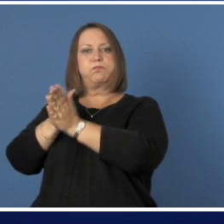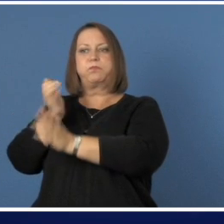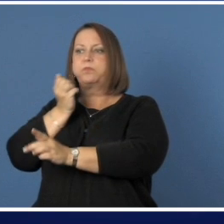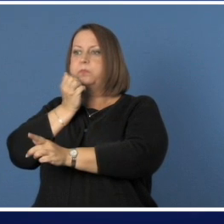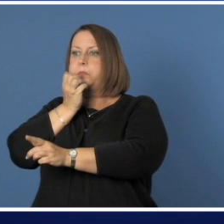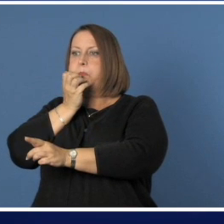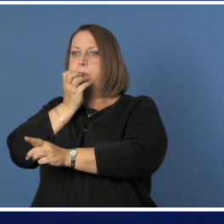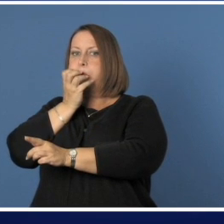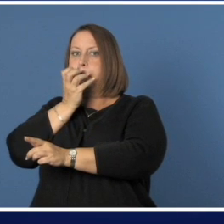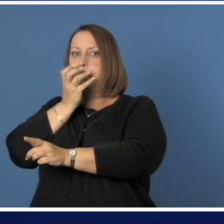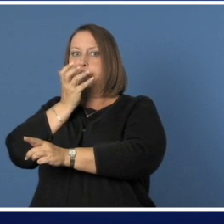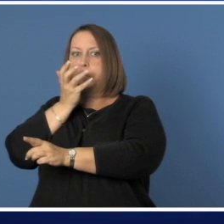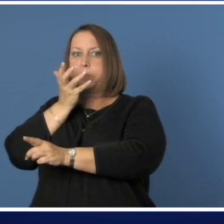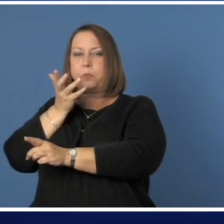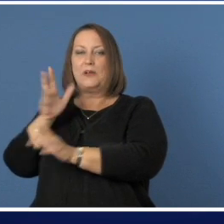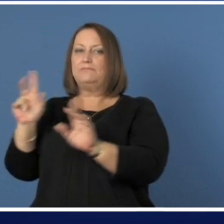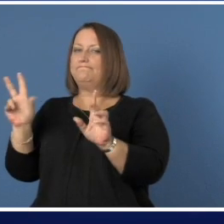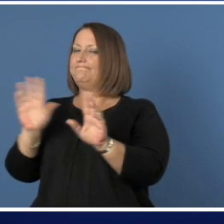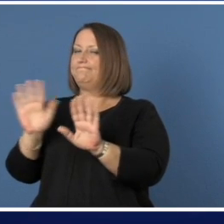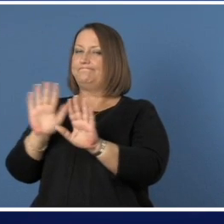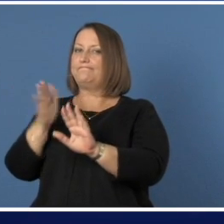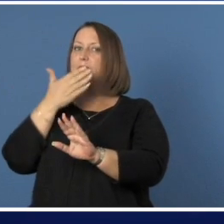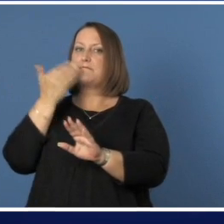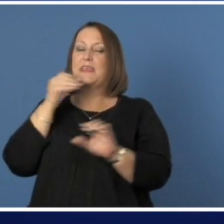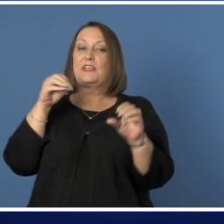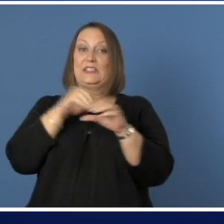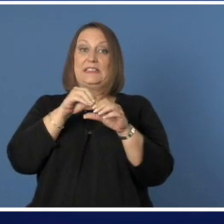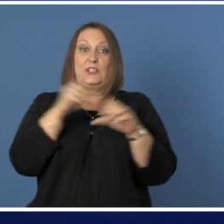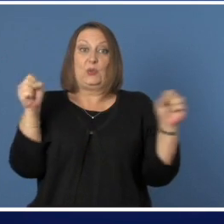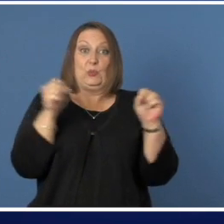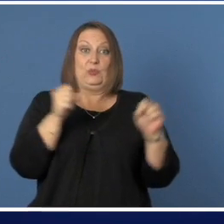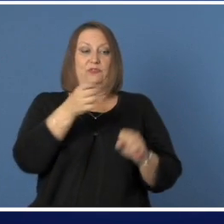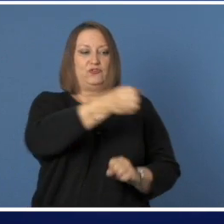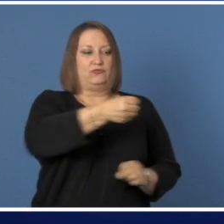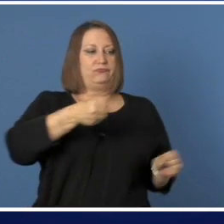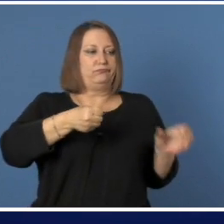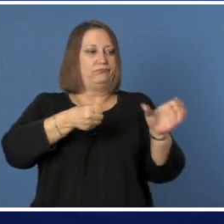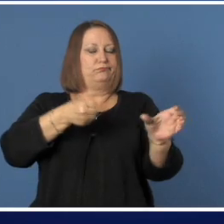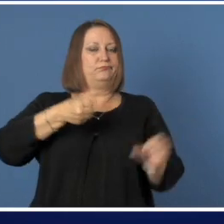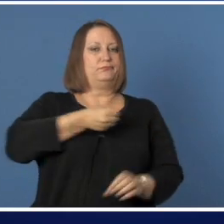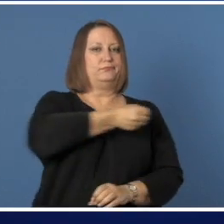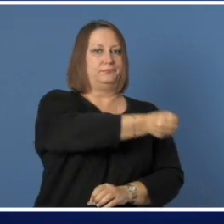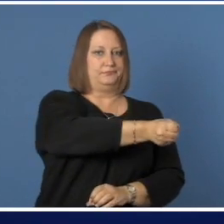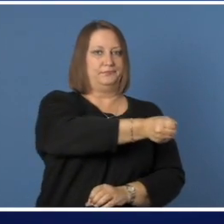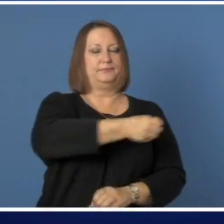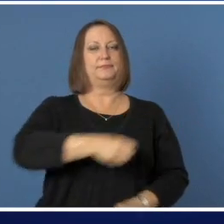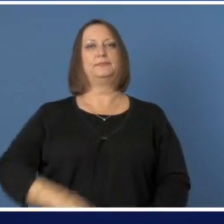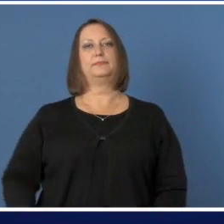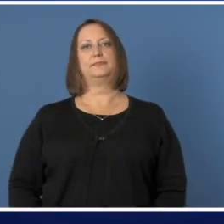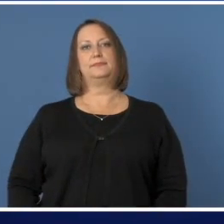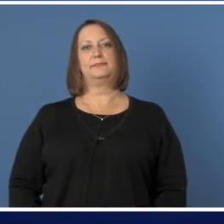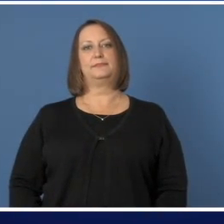Don't let cooked foods remain at room temperature for extended periods of time